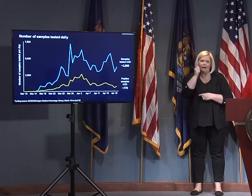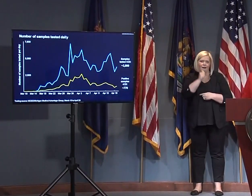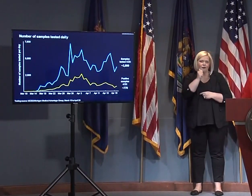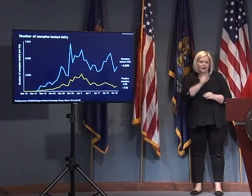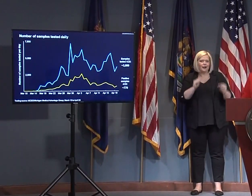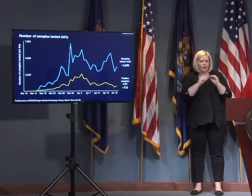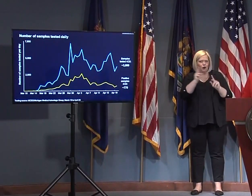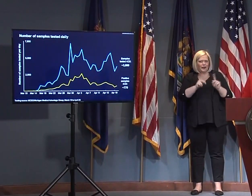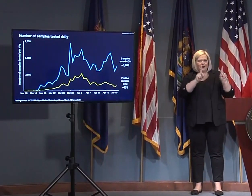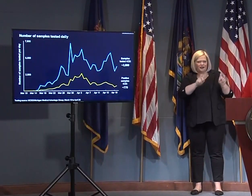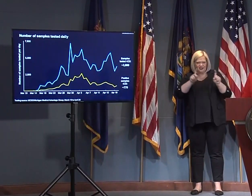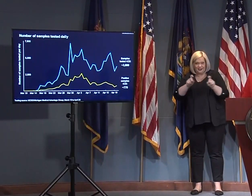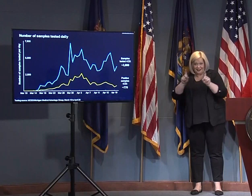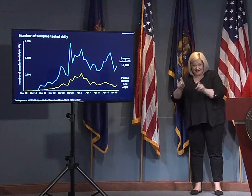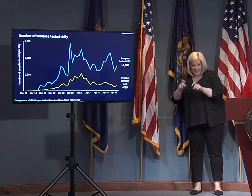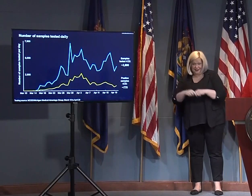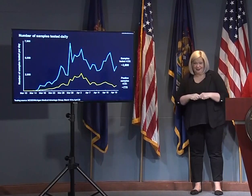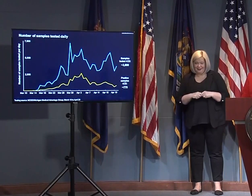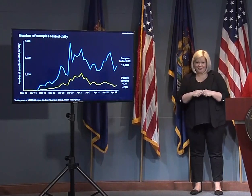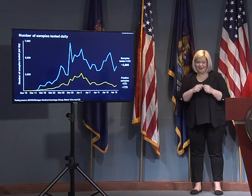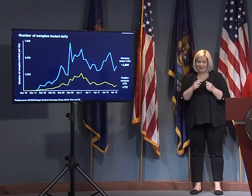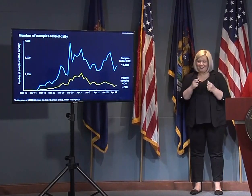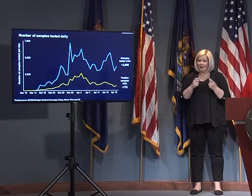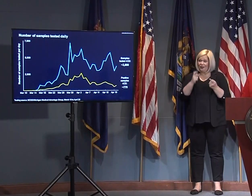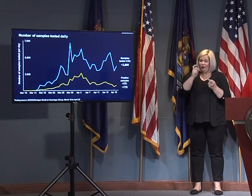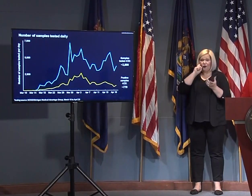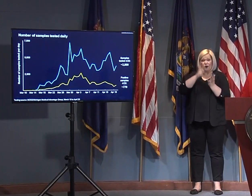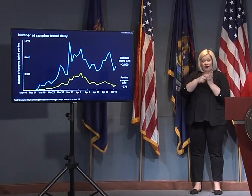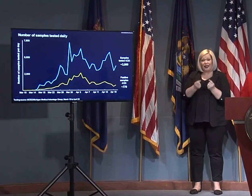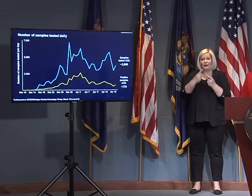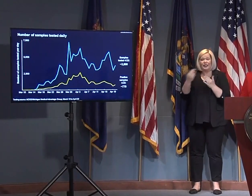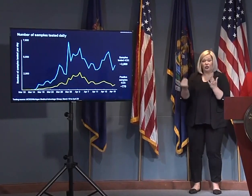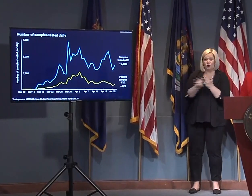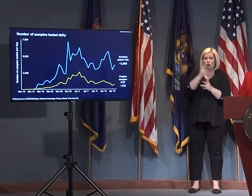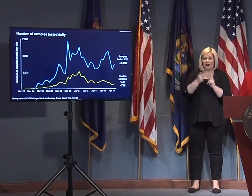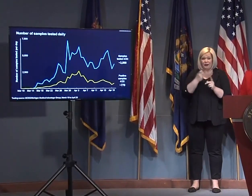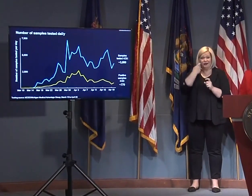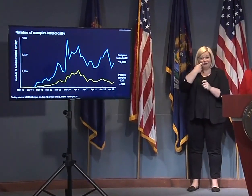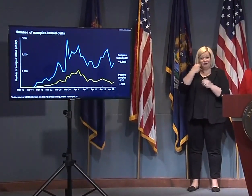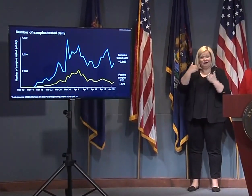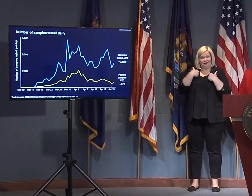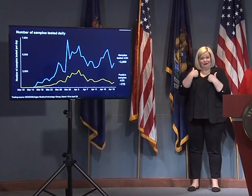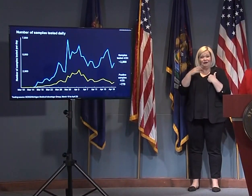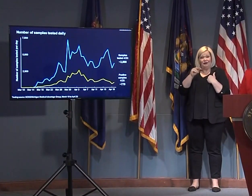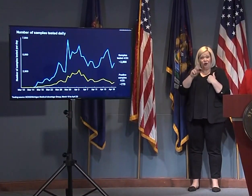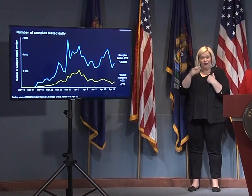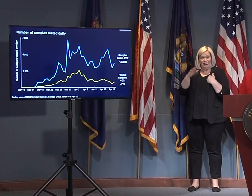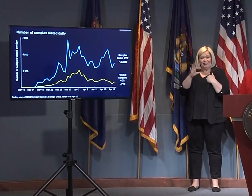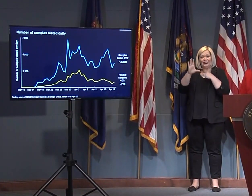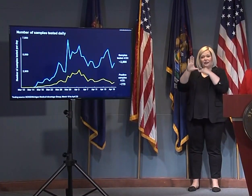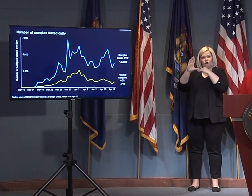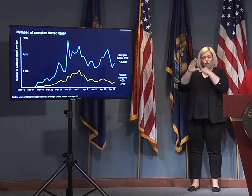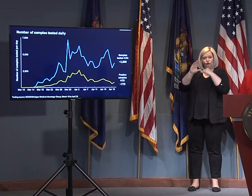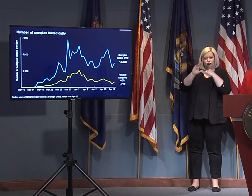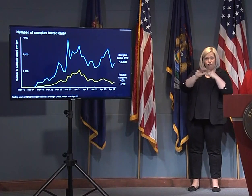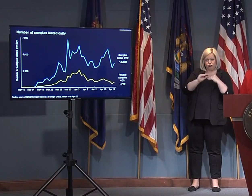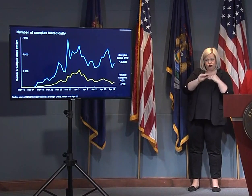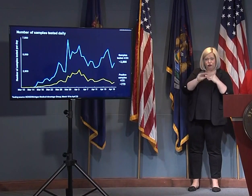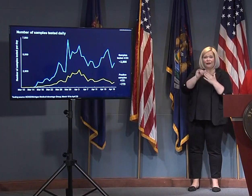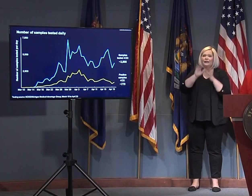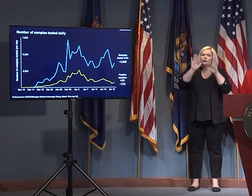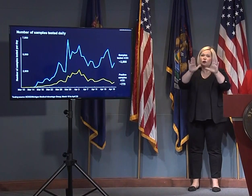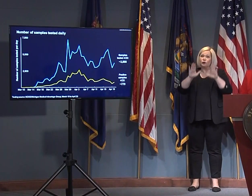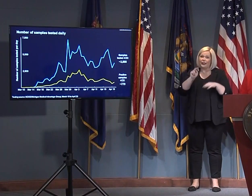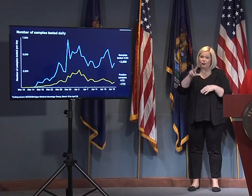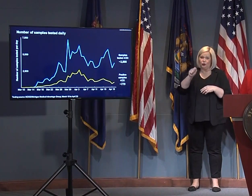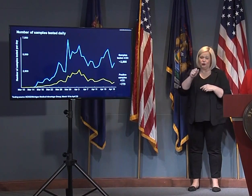day. The number of new cases we see is starting to go down as a percentage of that as well. And this is great news. We've got a lot more work